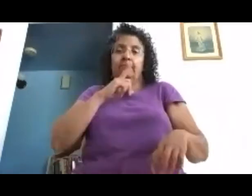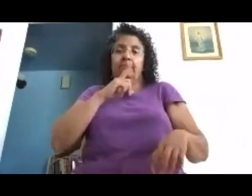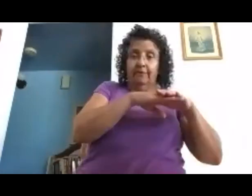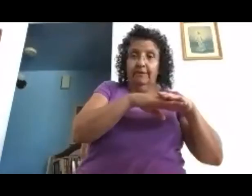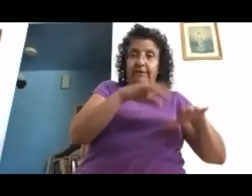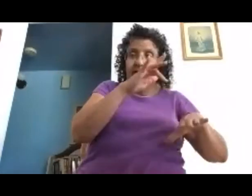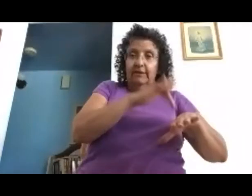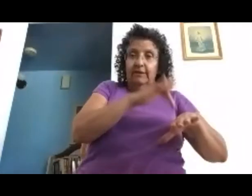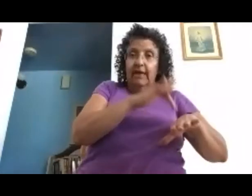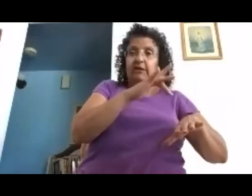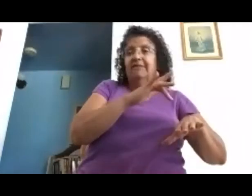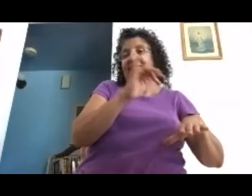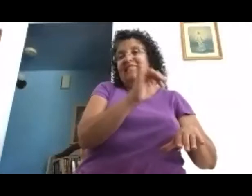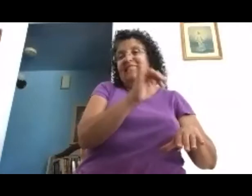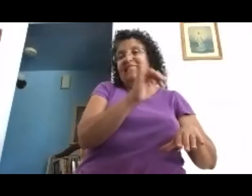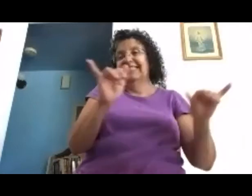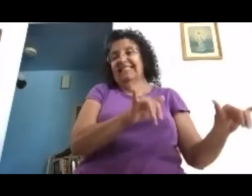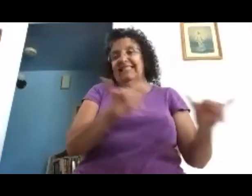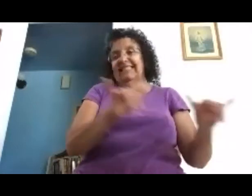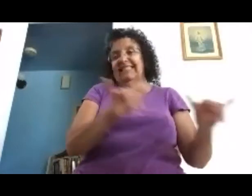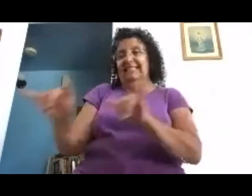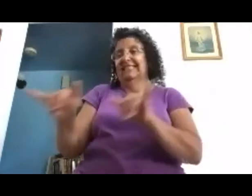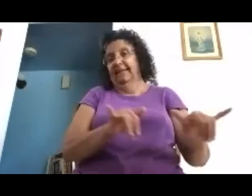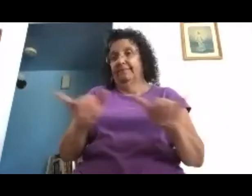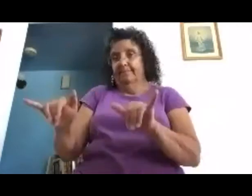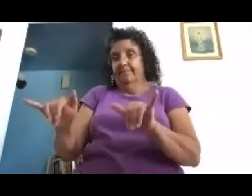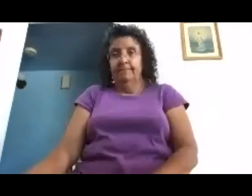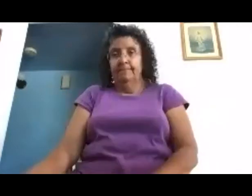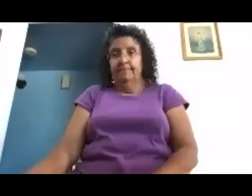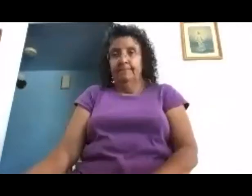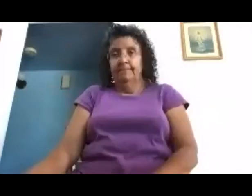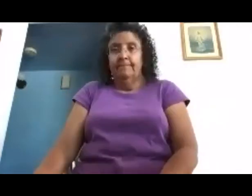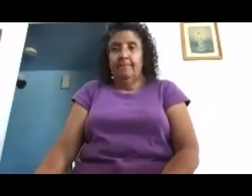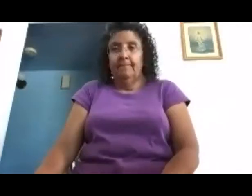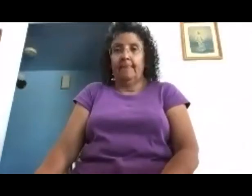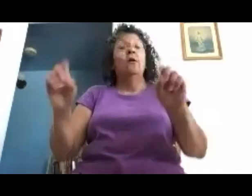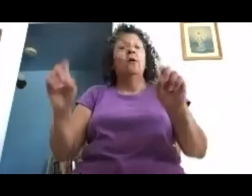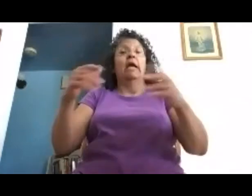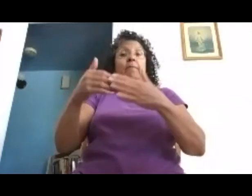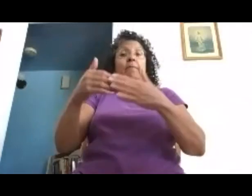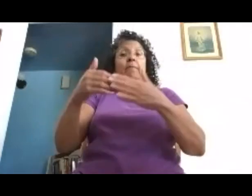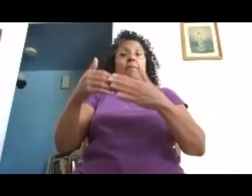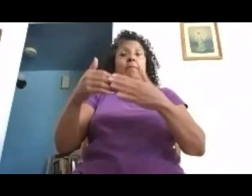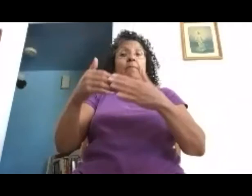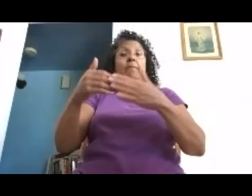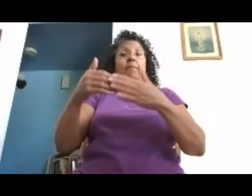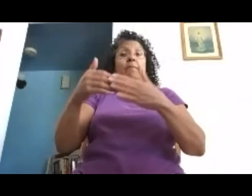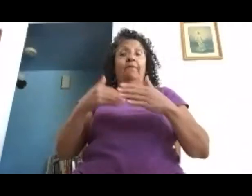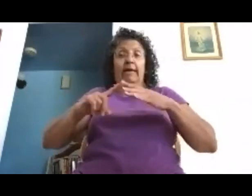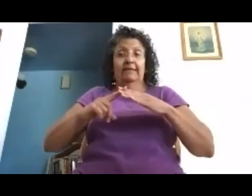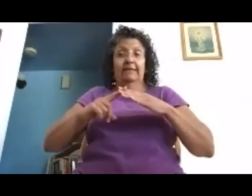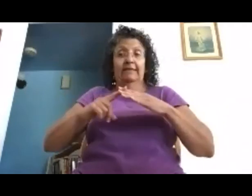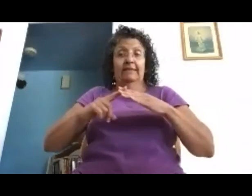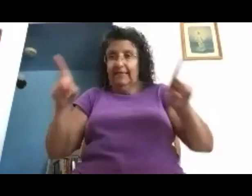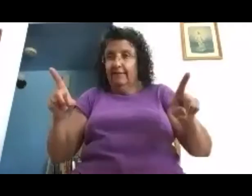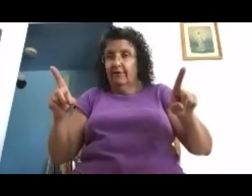anyway. Okay. Oh, before I move on, you do notice the differences, don't you?